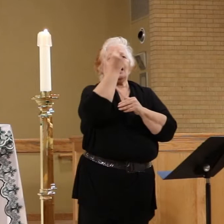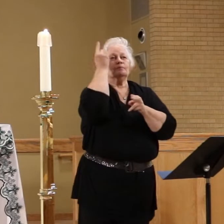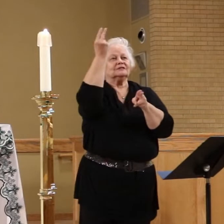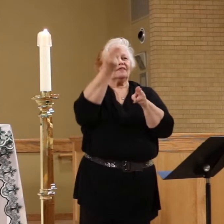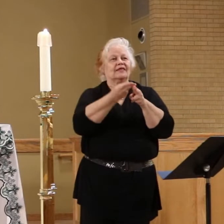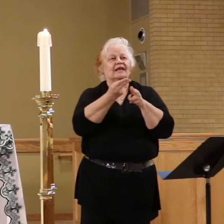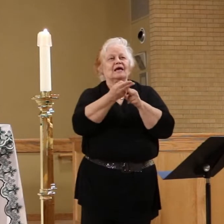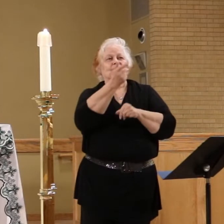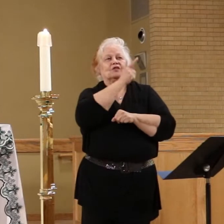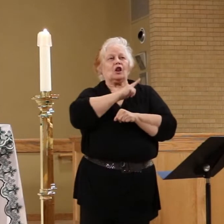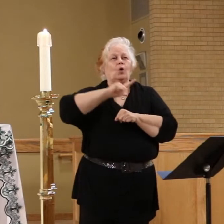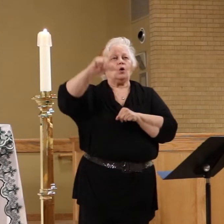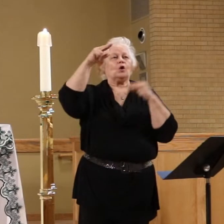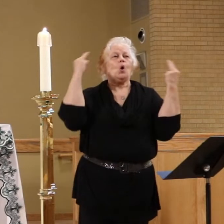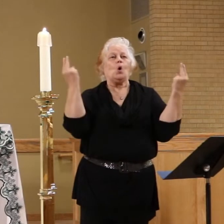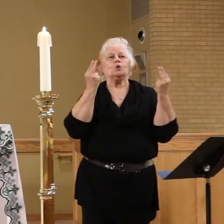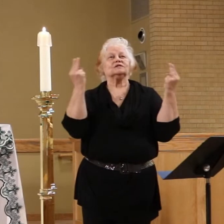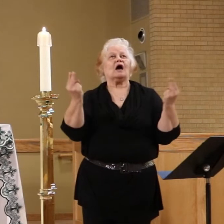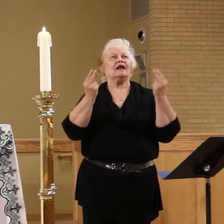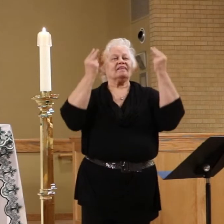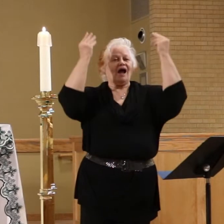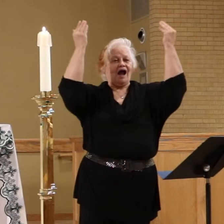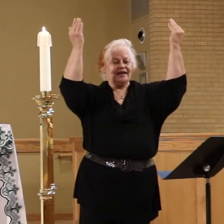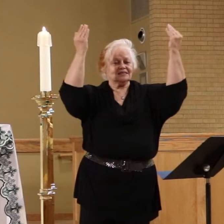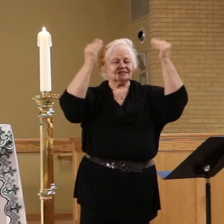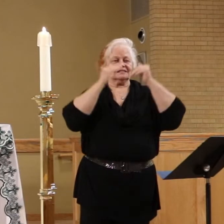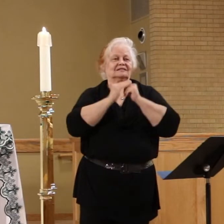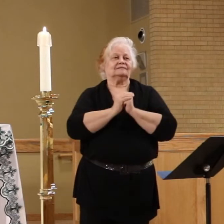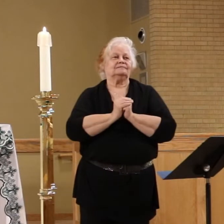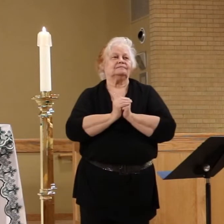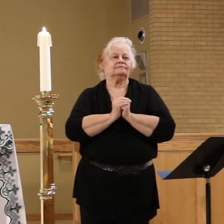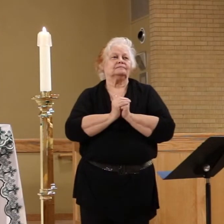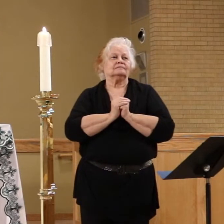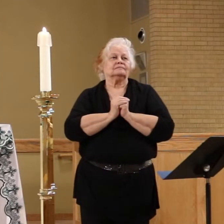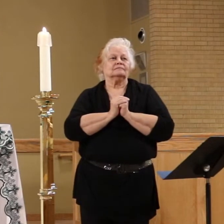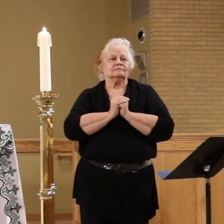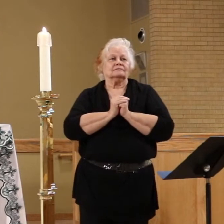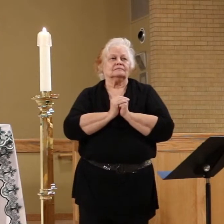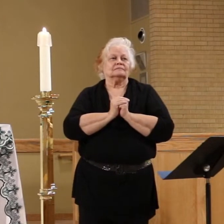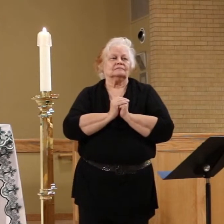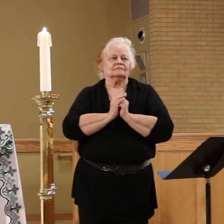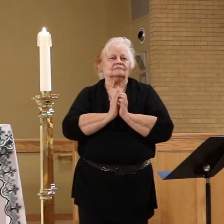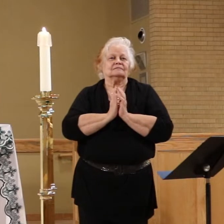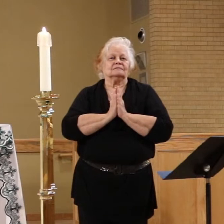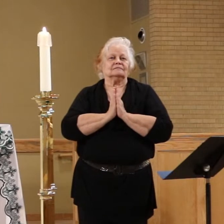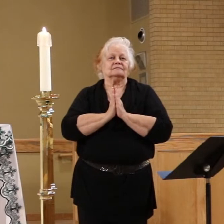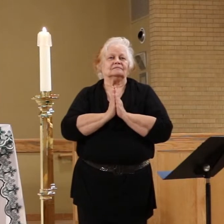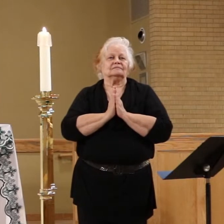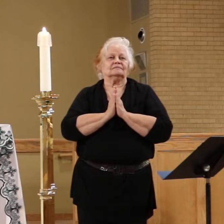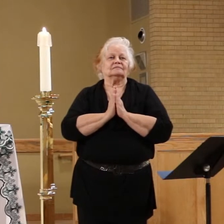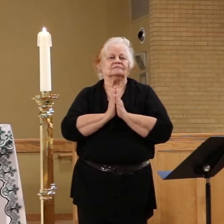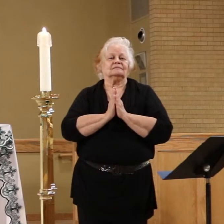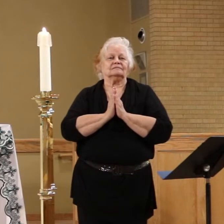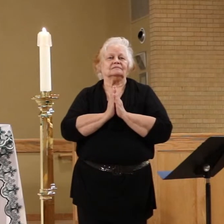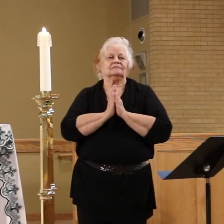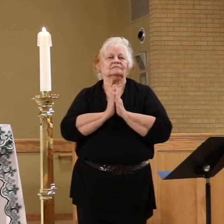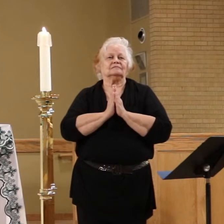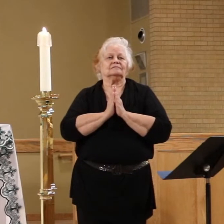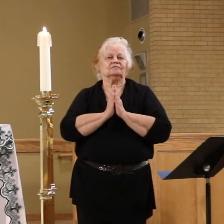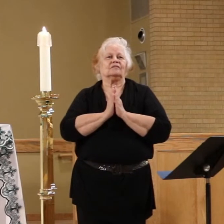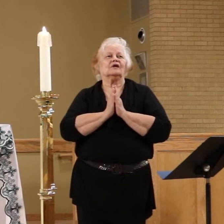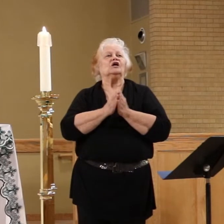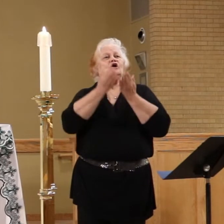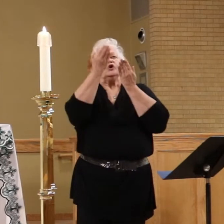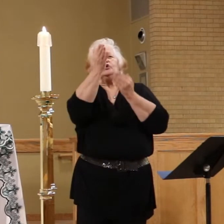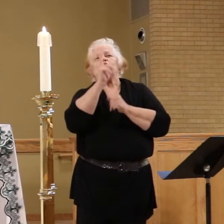the name of the Lord. Hosanna in the highest. You